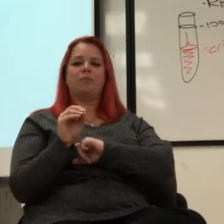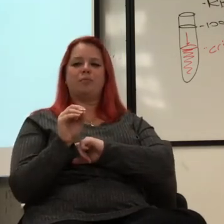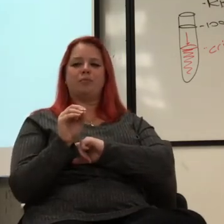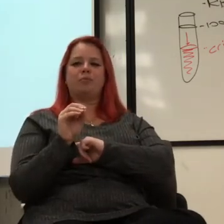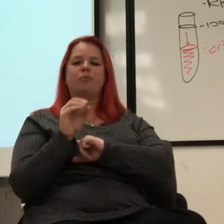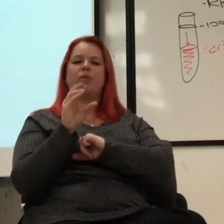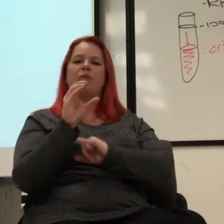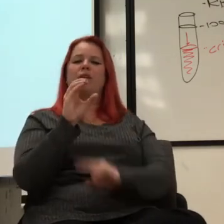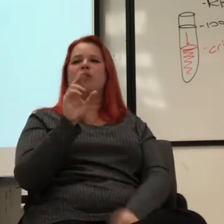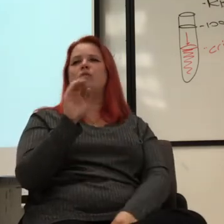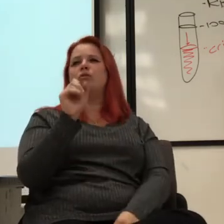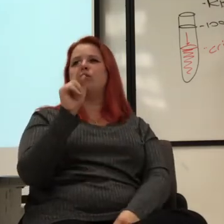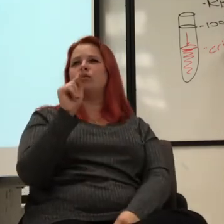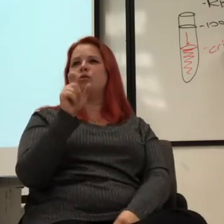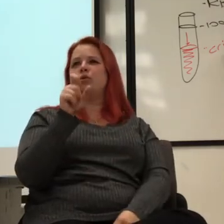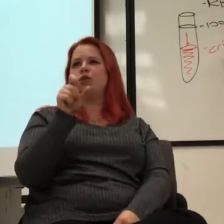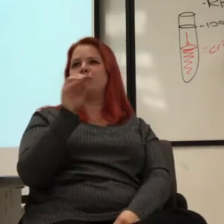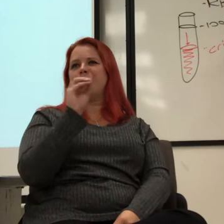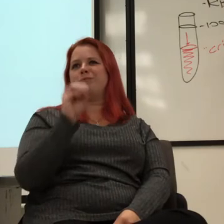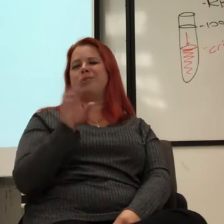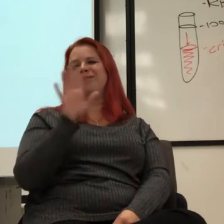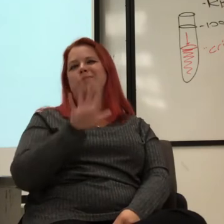the crit should be about